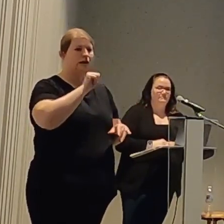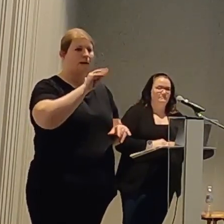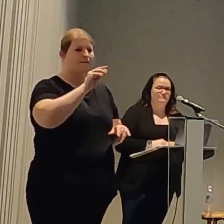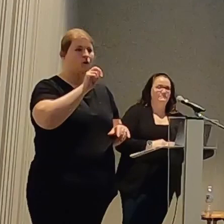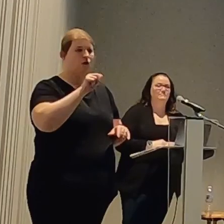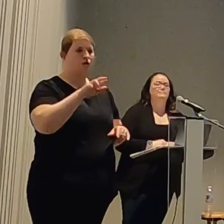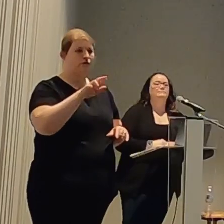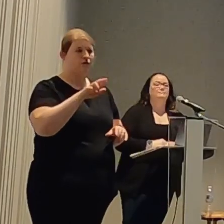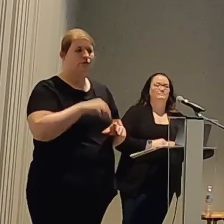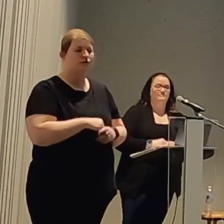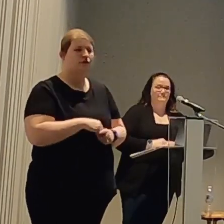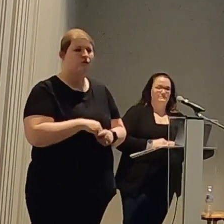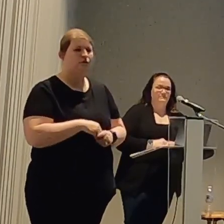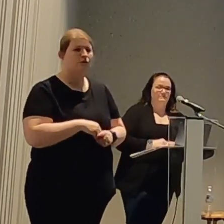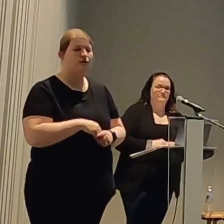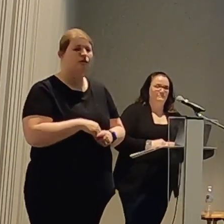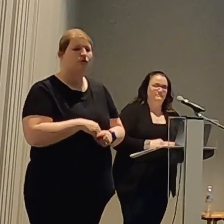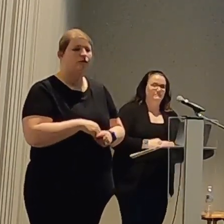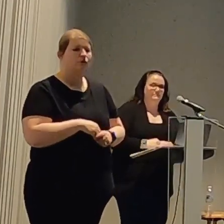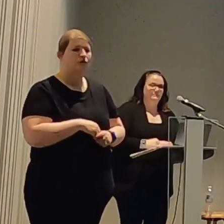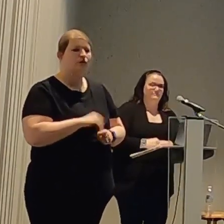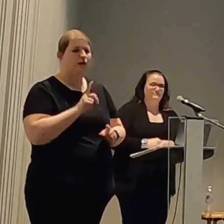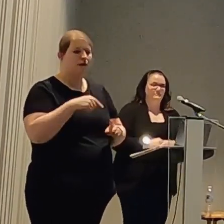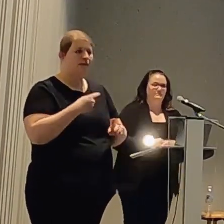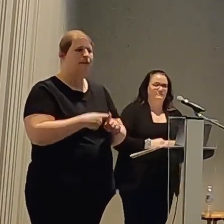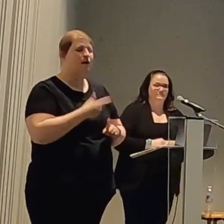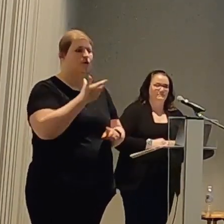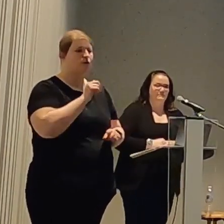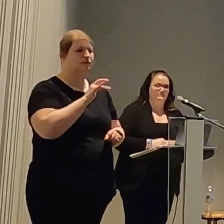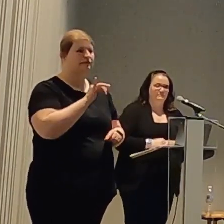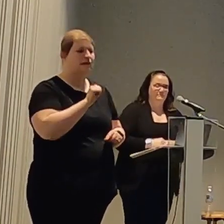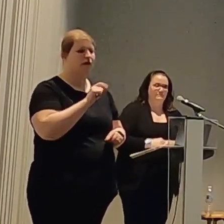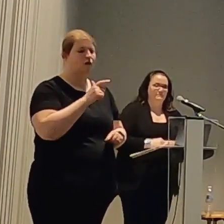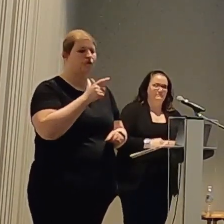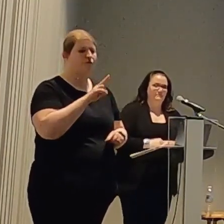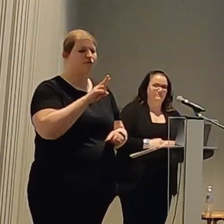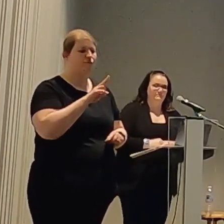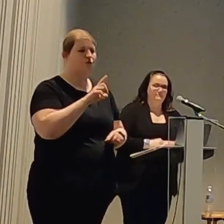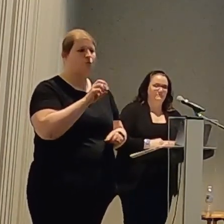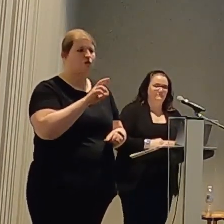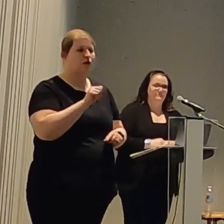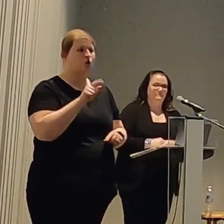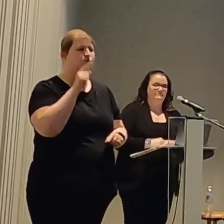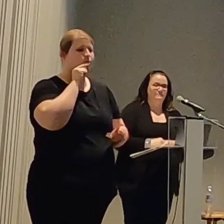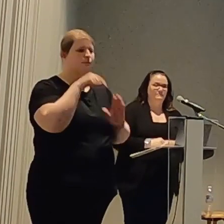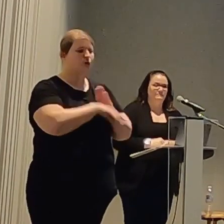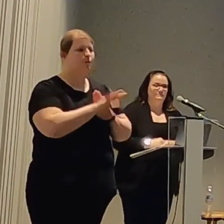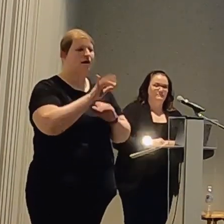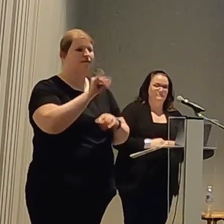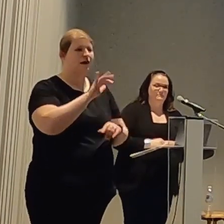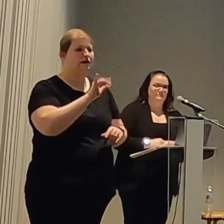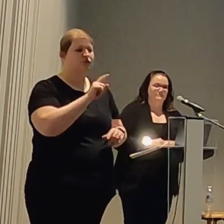of Tears, which is about Federico Garcia Lorca, who was murdered by fascists in